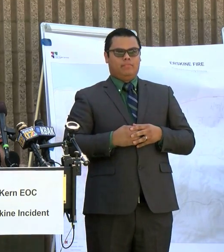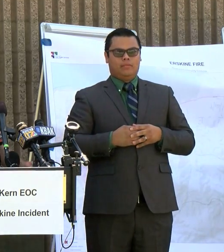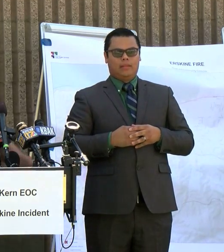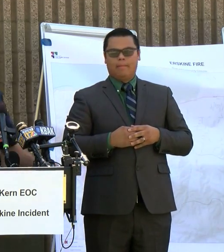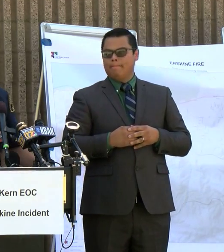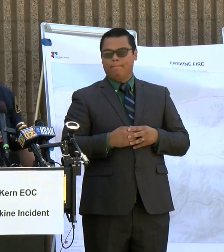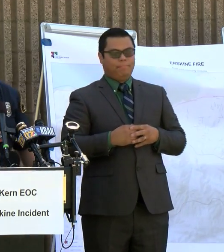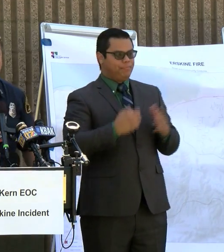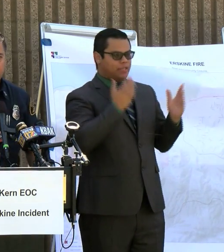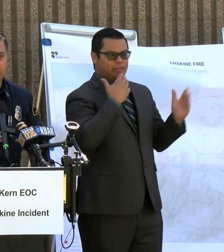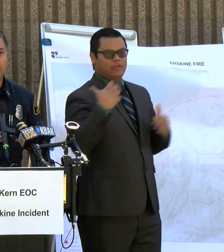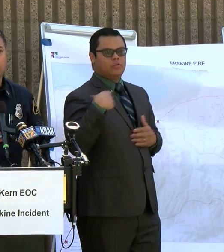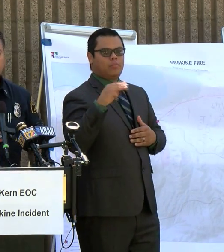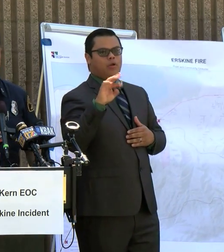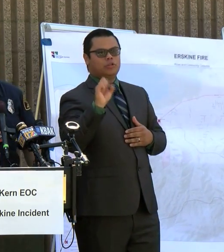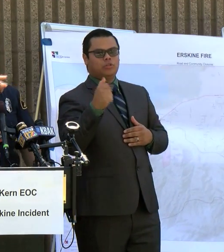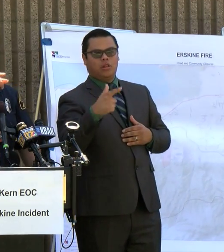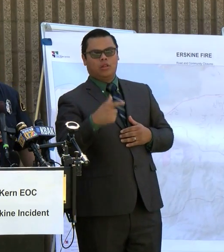Thank you, Chief Marshal.